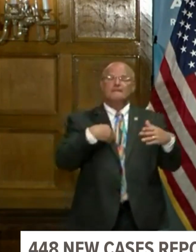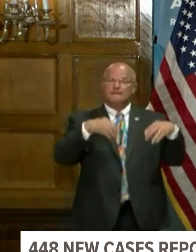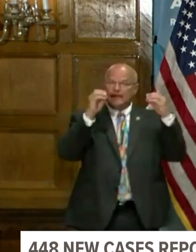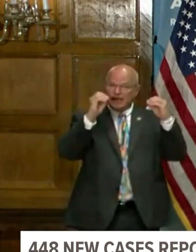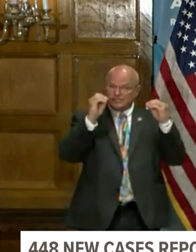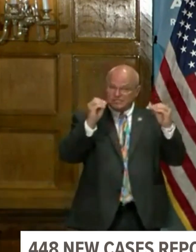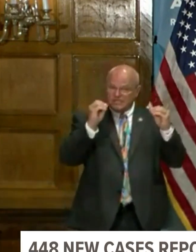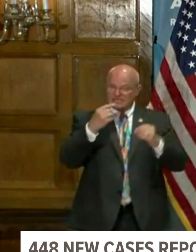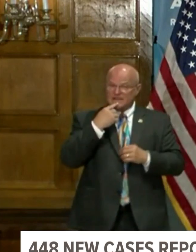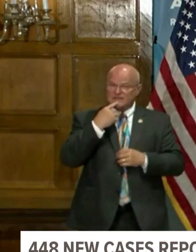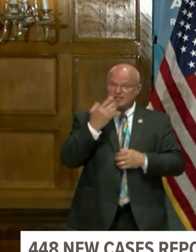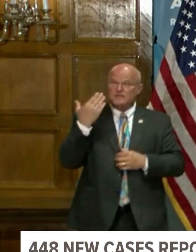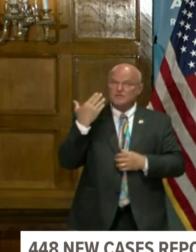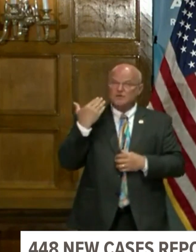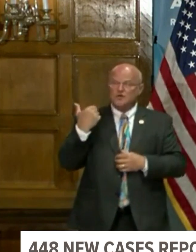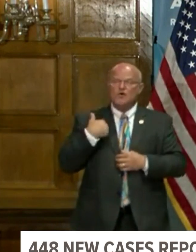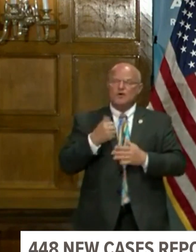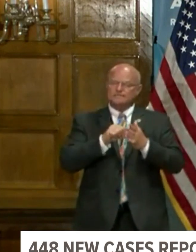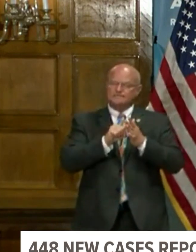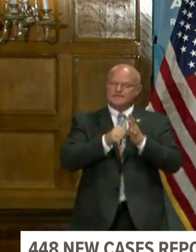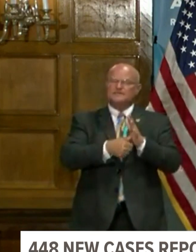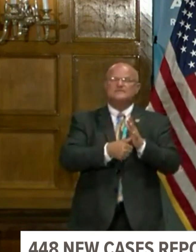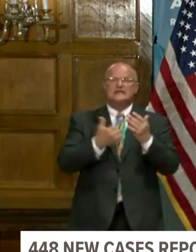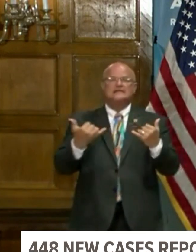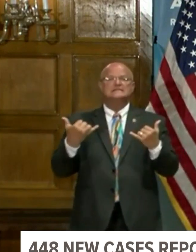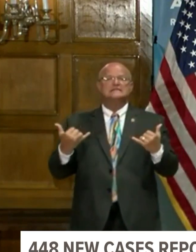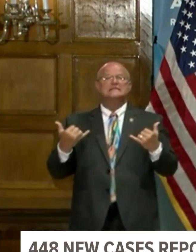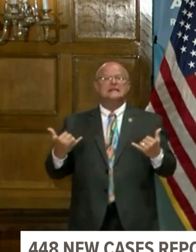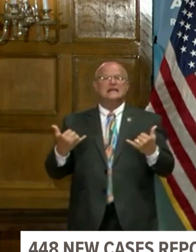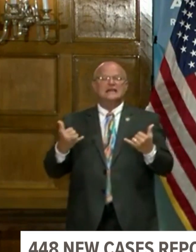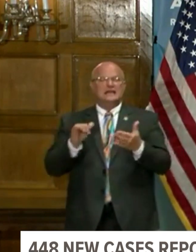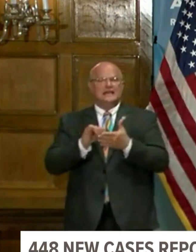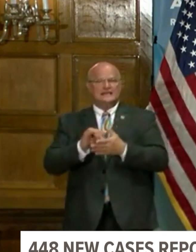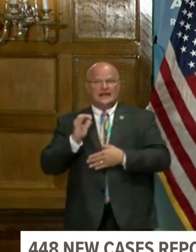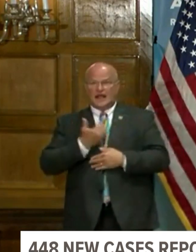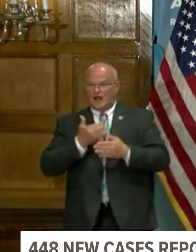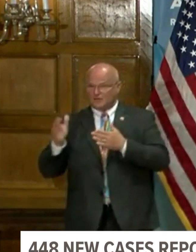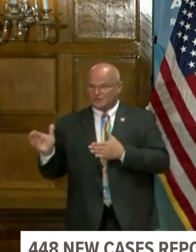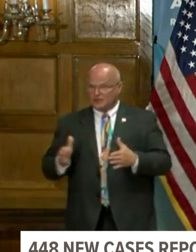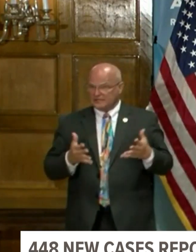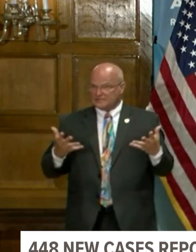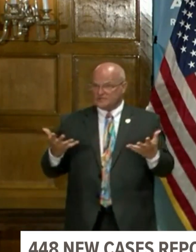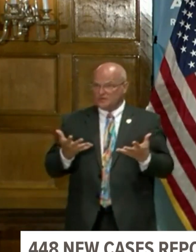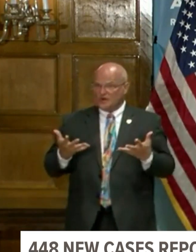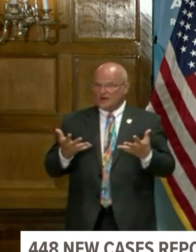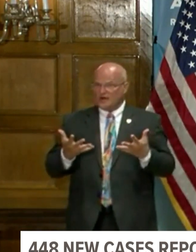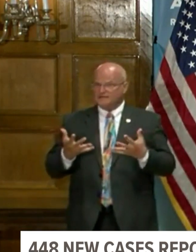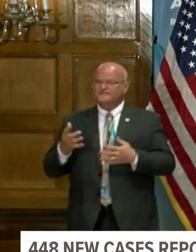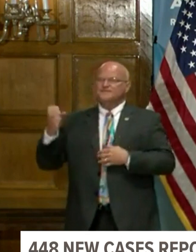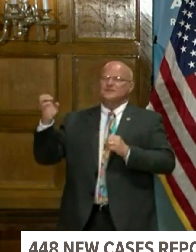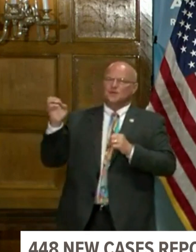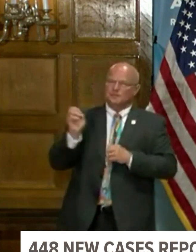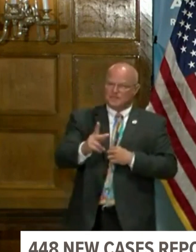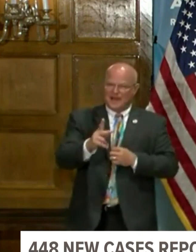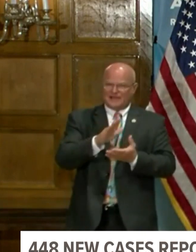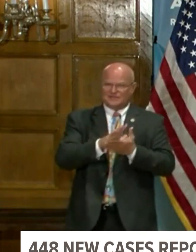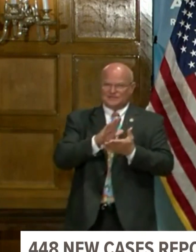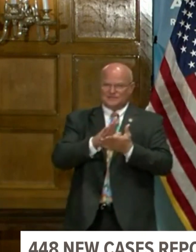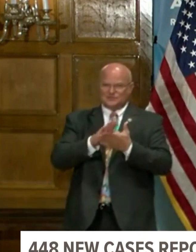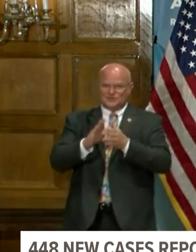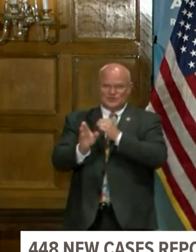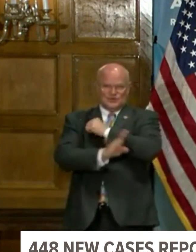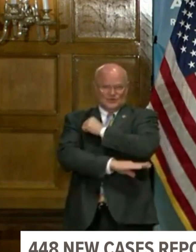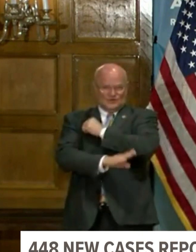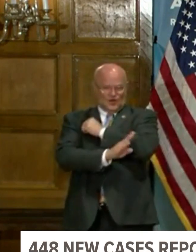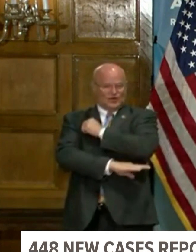said before, and we want to just emphasize today, that our plans are to go back to school next year